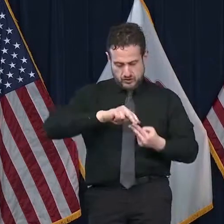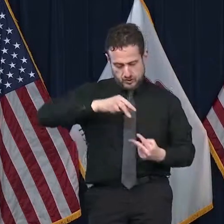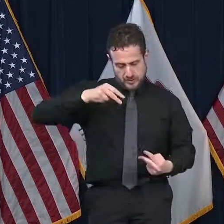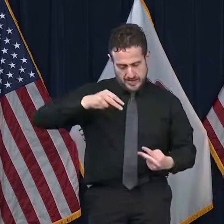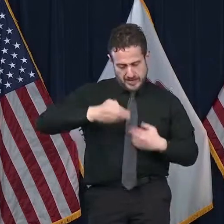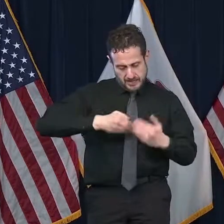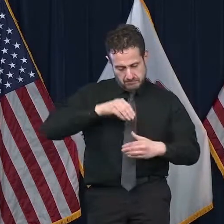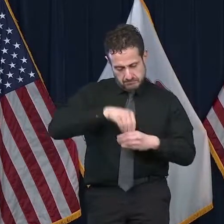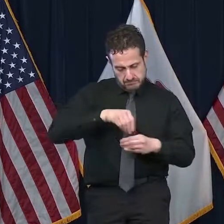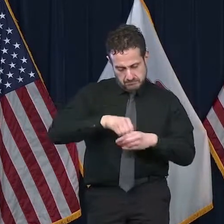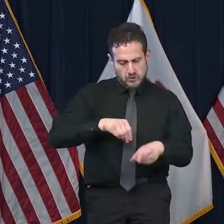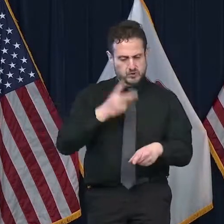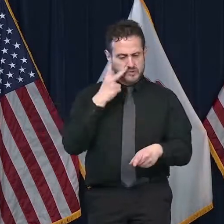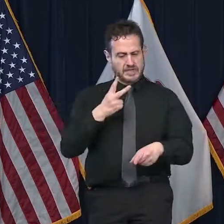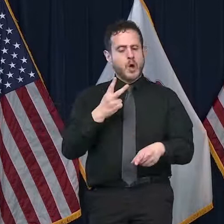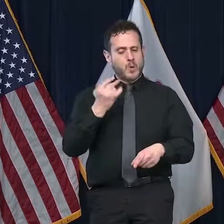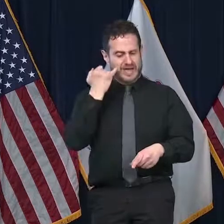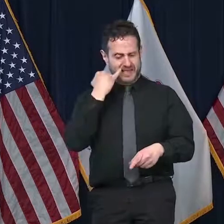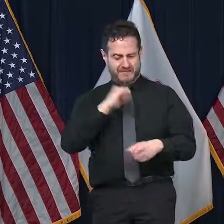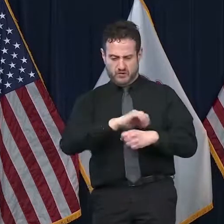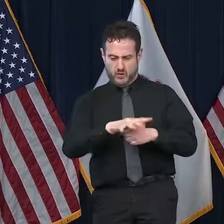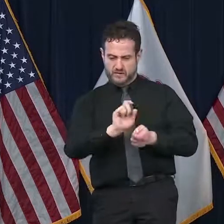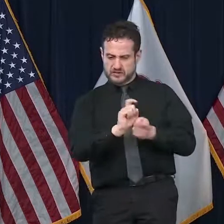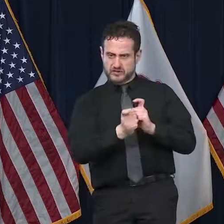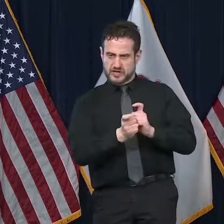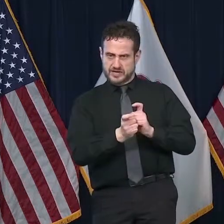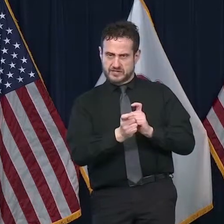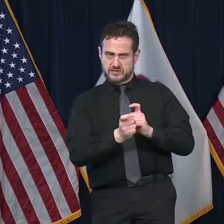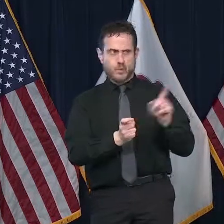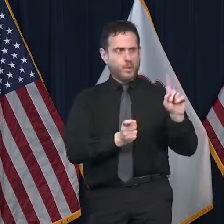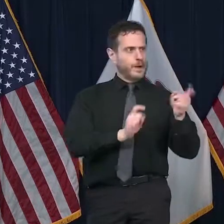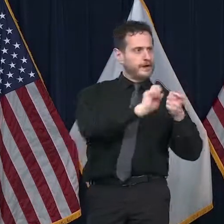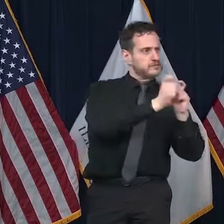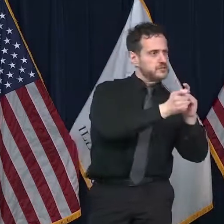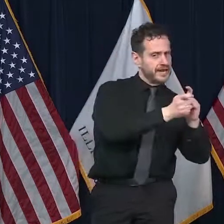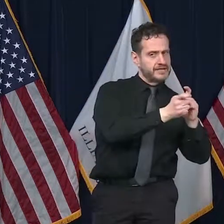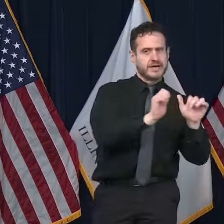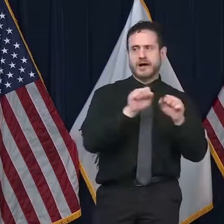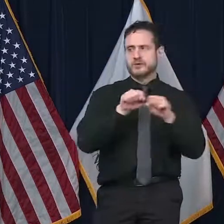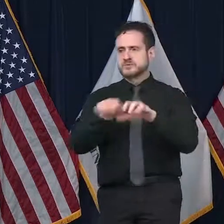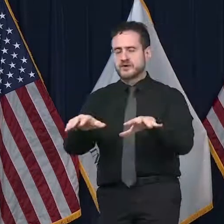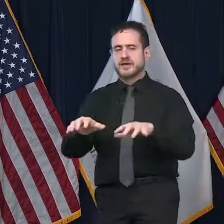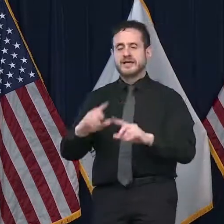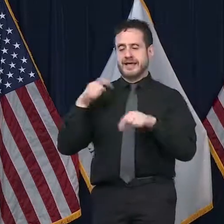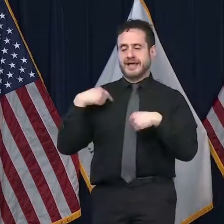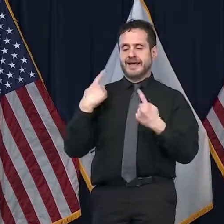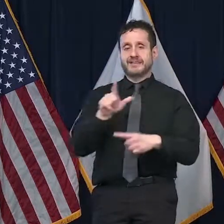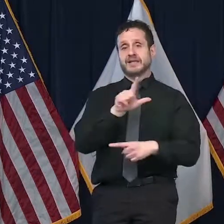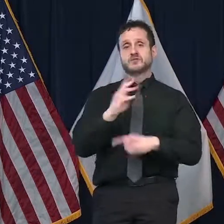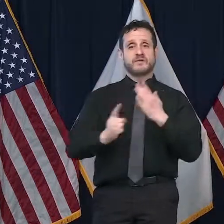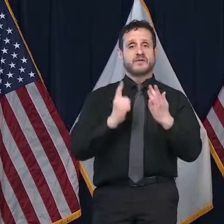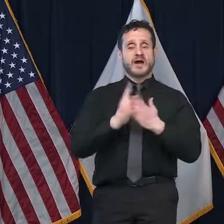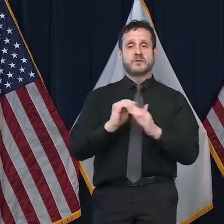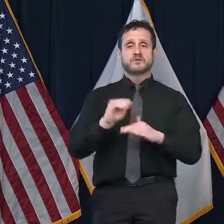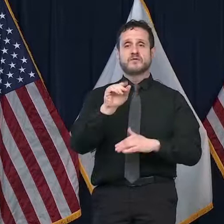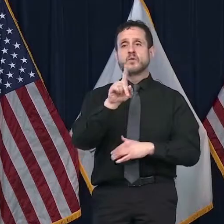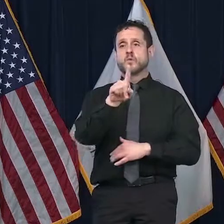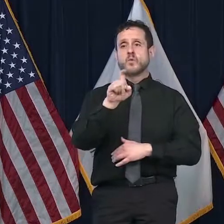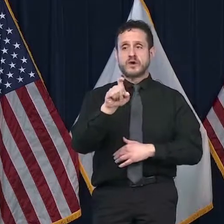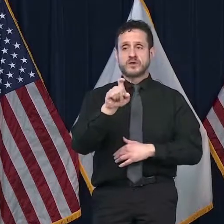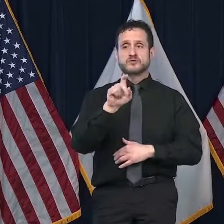spread. In the last 24 hours, more than 125,000 COVID-19